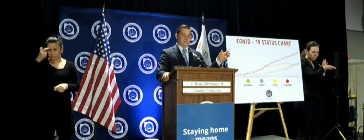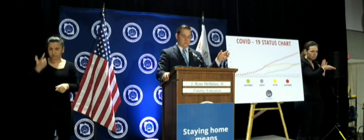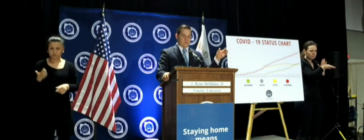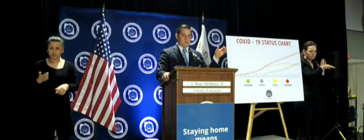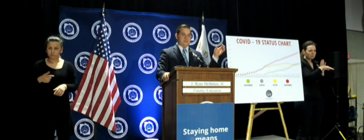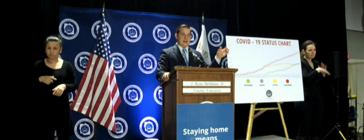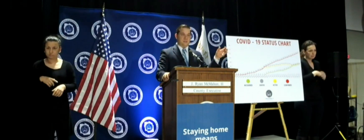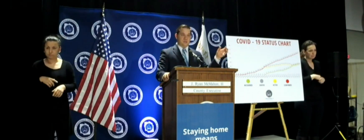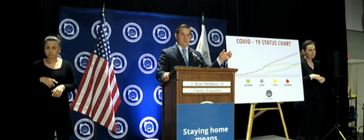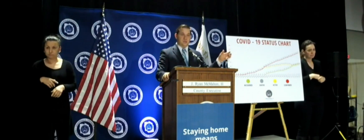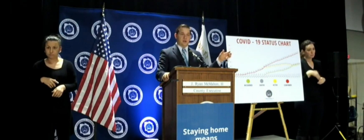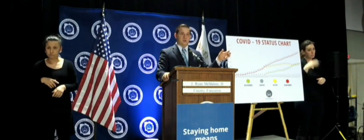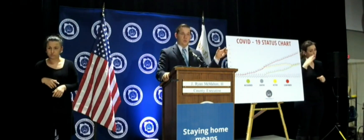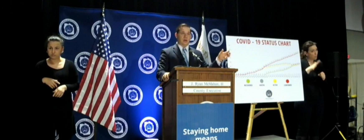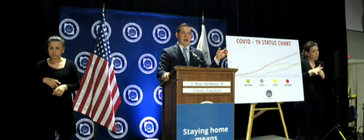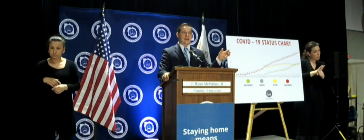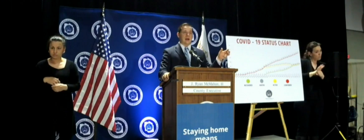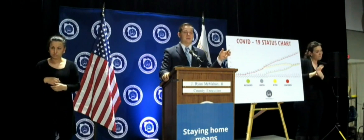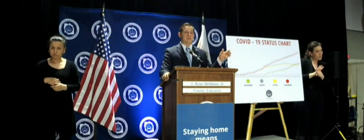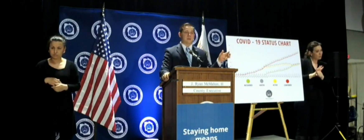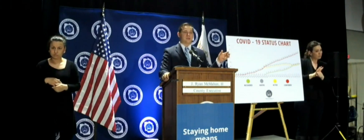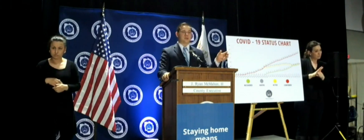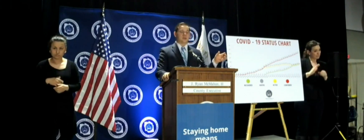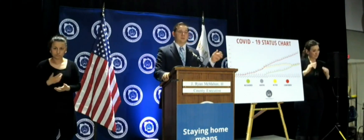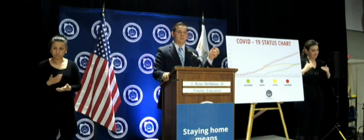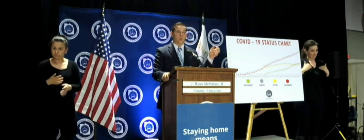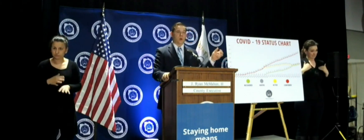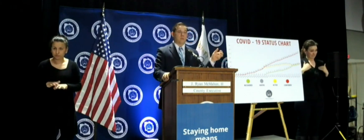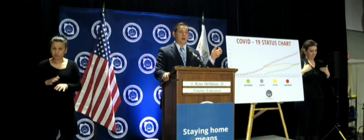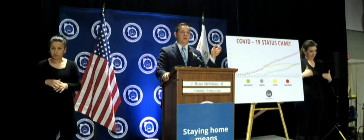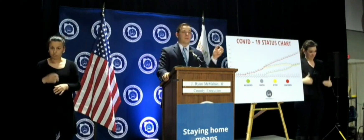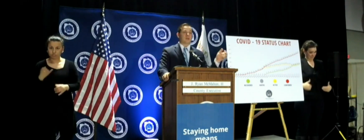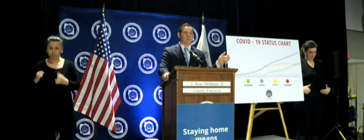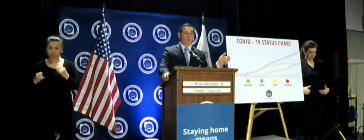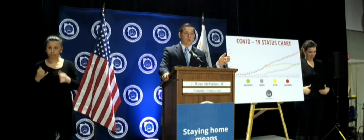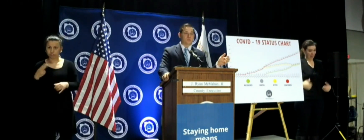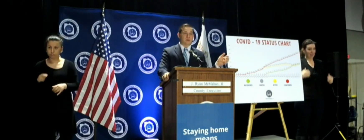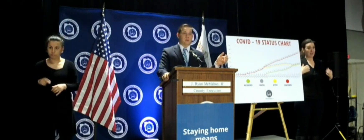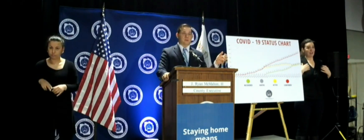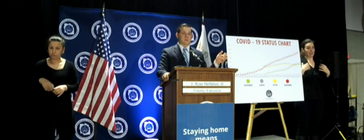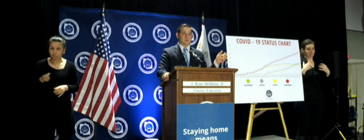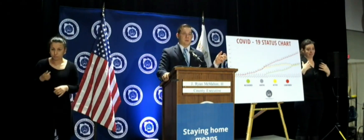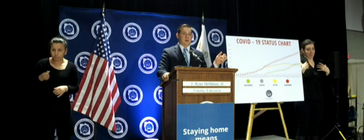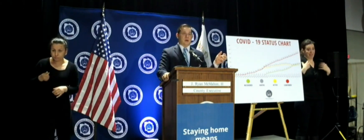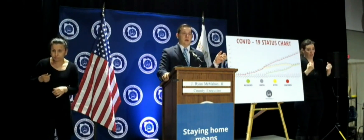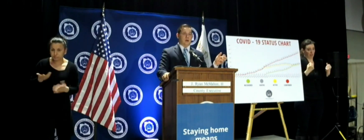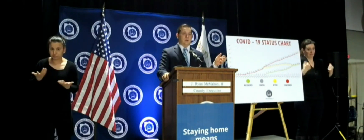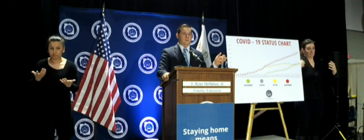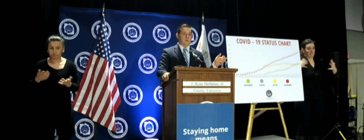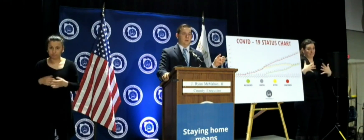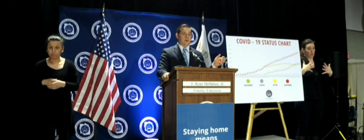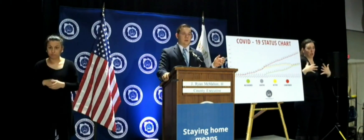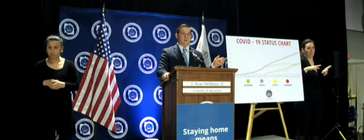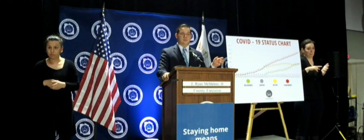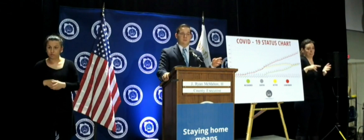have the damage it's done, the real economic damage, people worried about how they're going to make their mortgage payments.